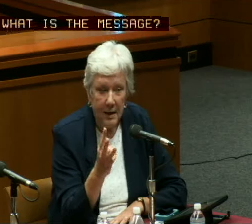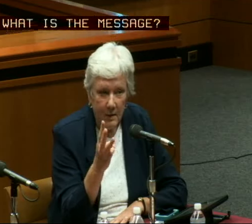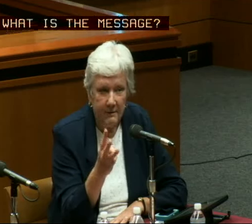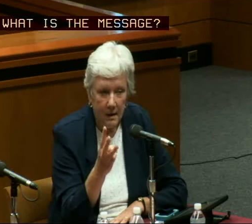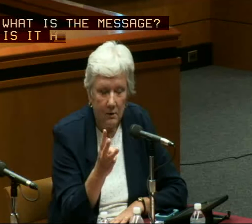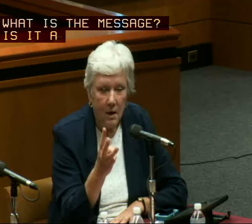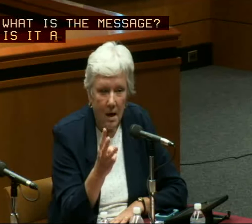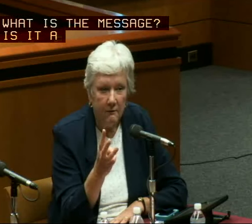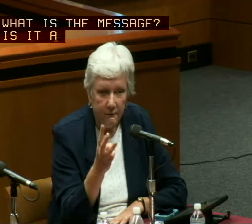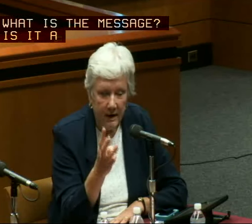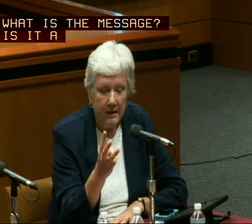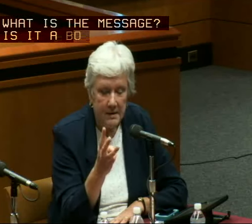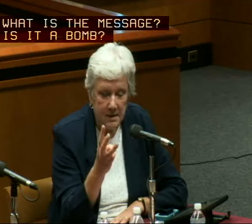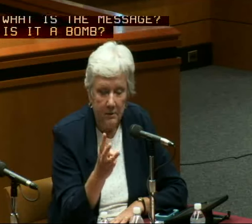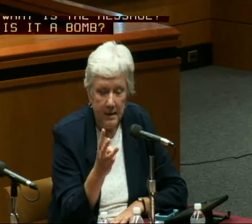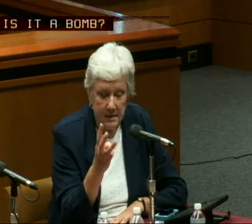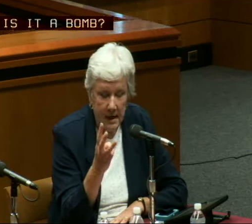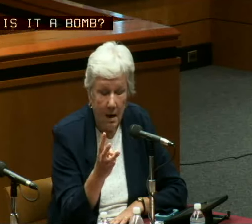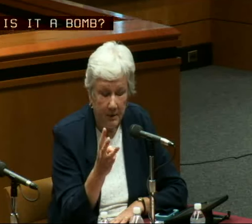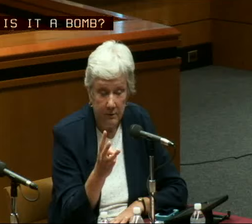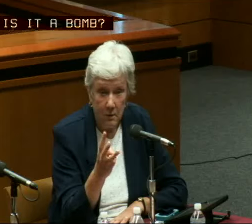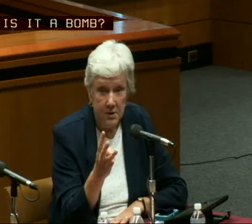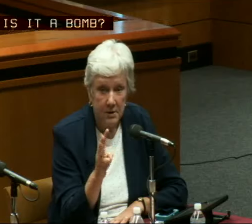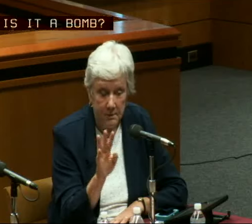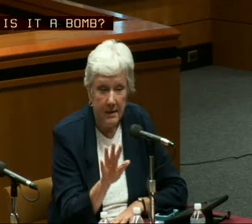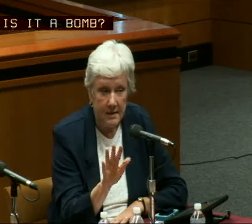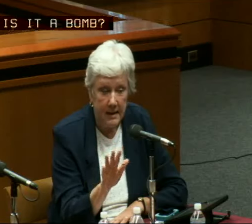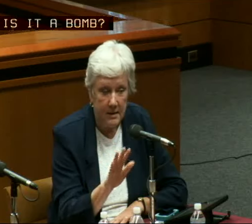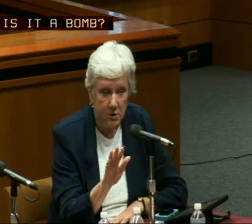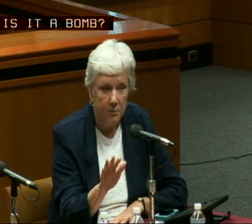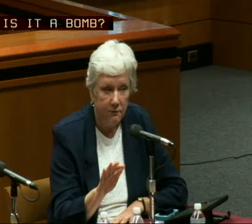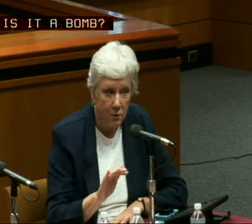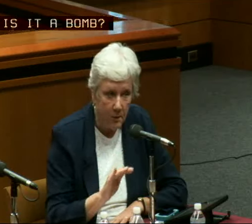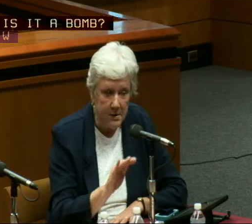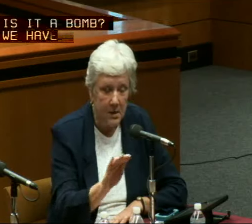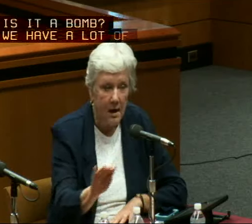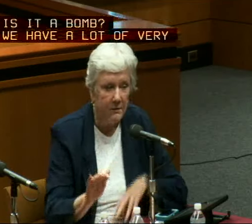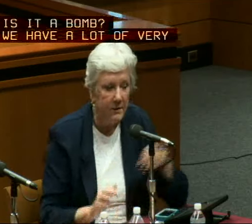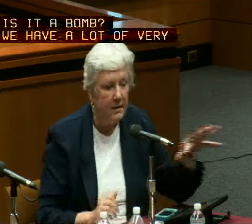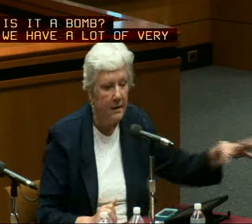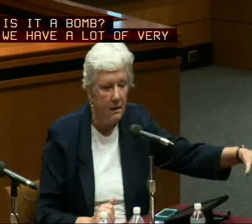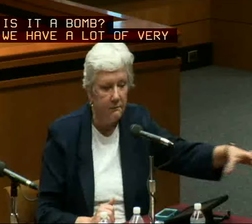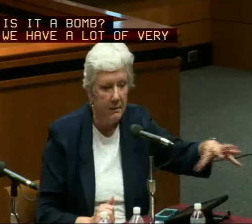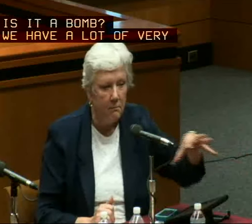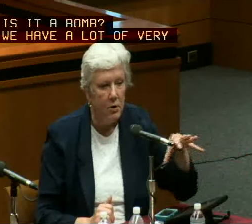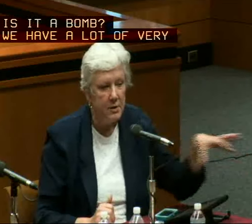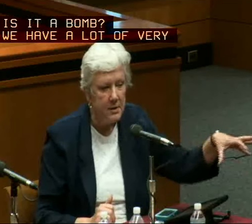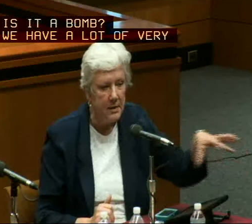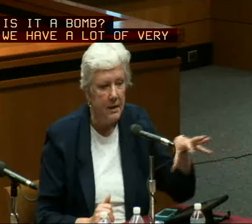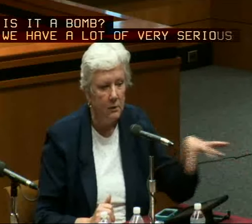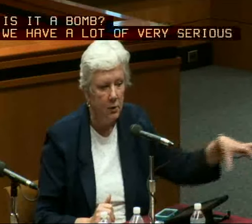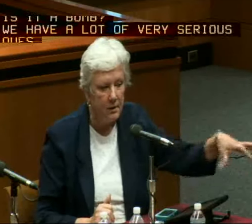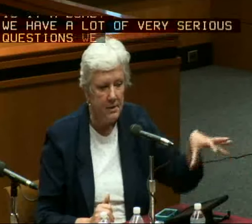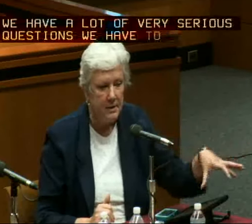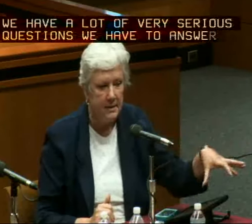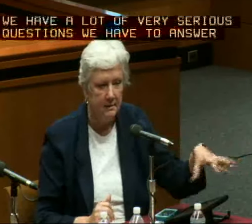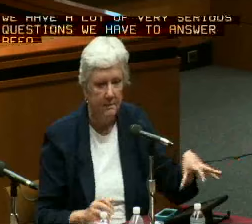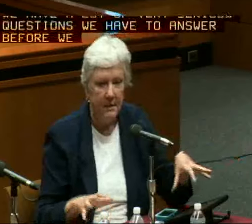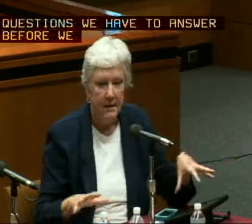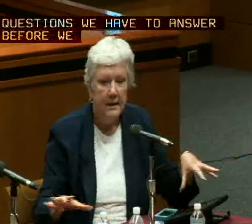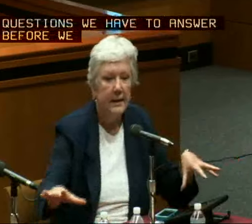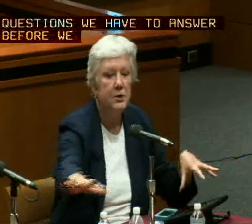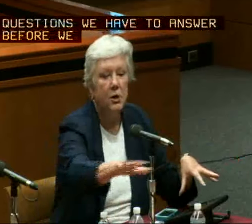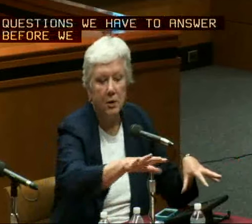I think we've got a lot of very serious top-level questions we need to answer before we start thinking of emergency alert